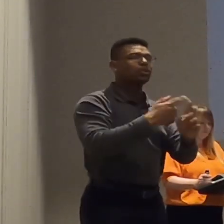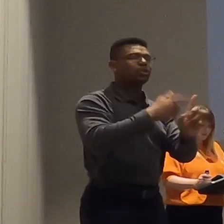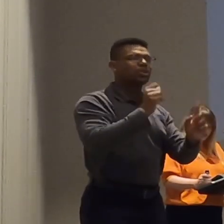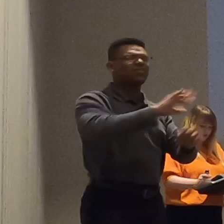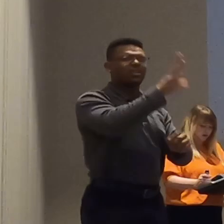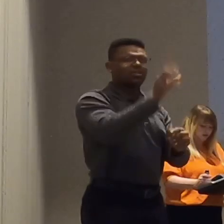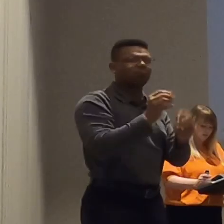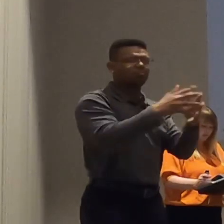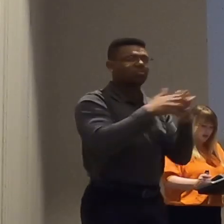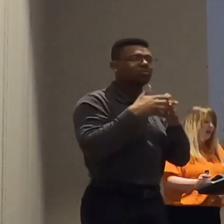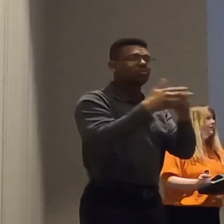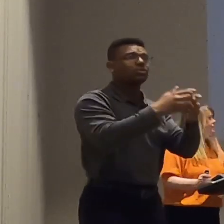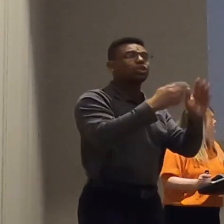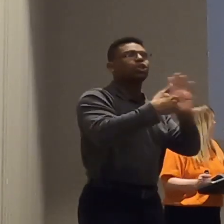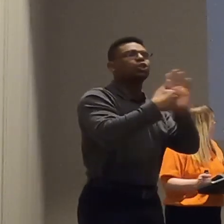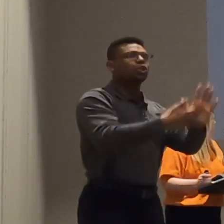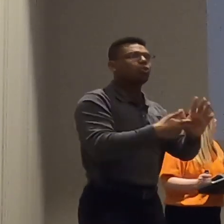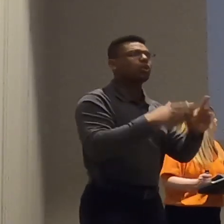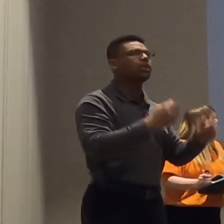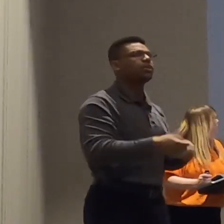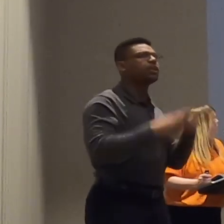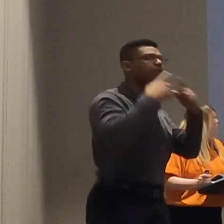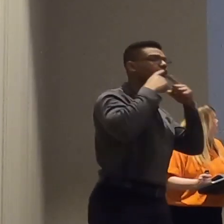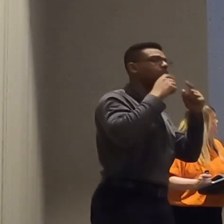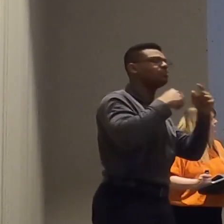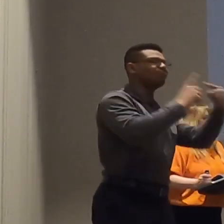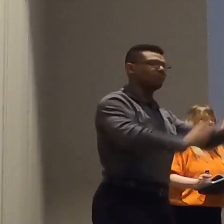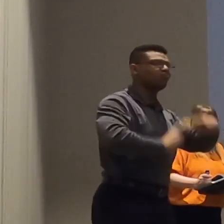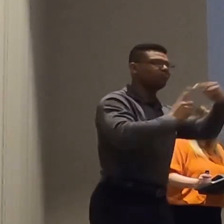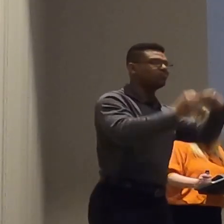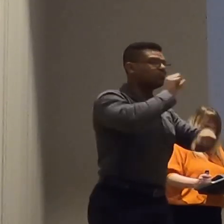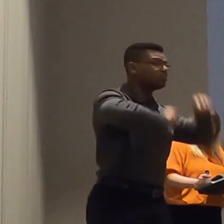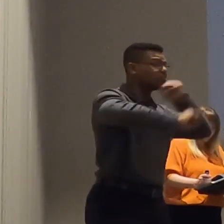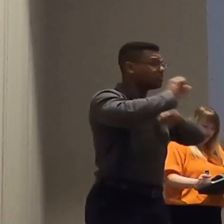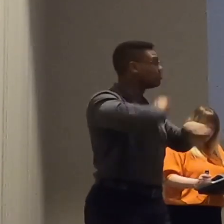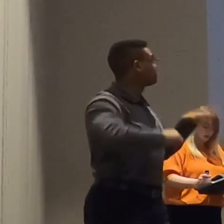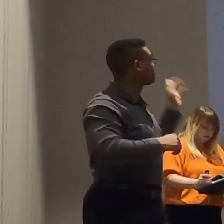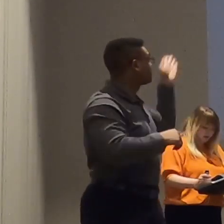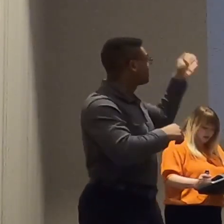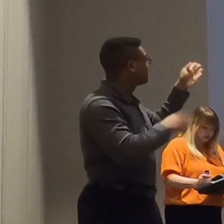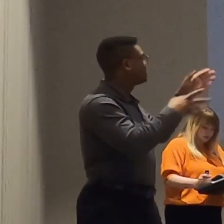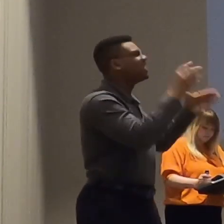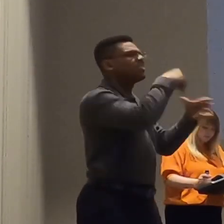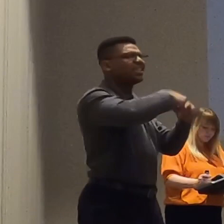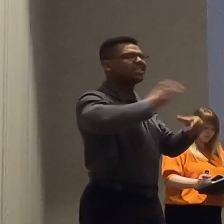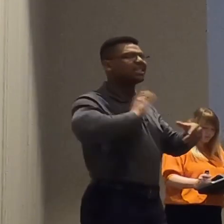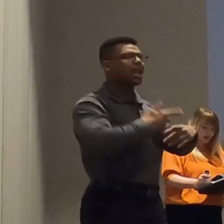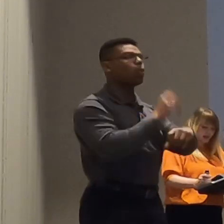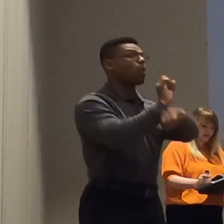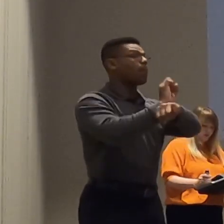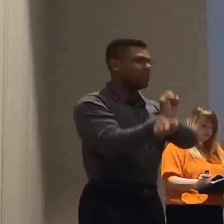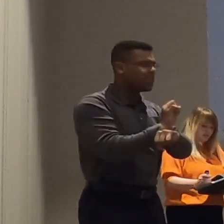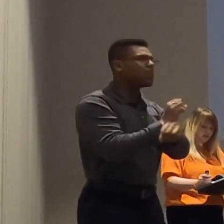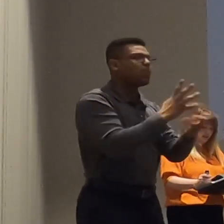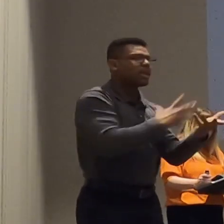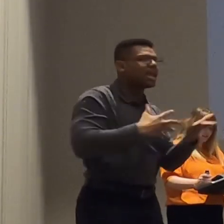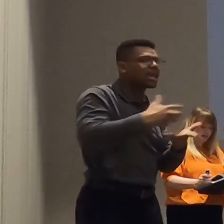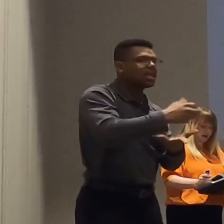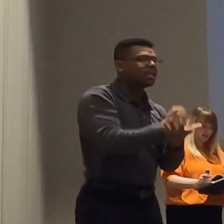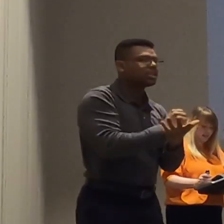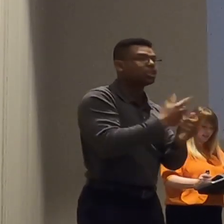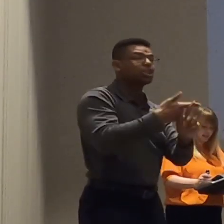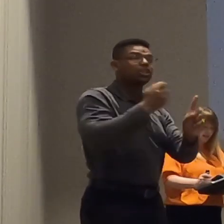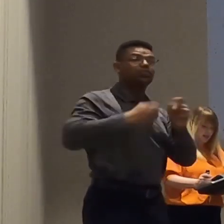their triumphs and struggles. This is actually an artwork by White that's in the FIA's permanent collection, and is from a